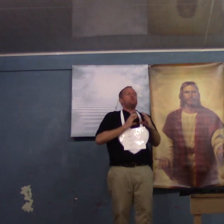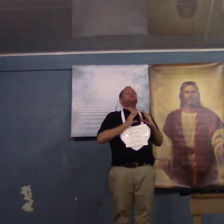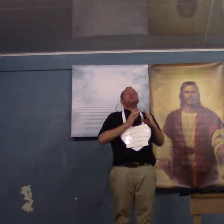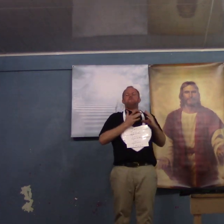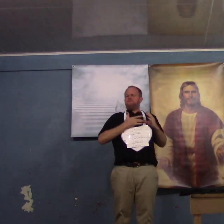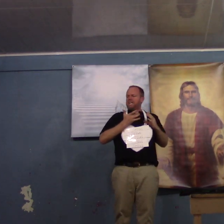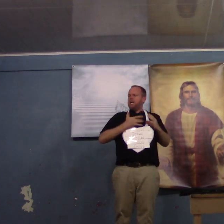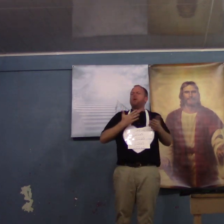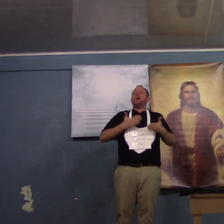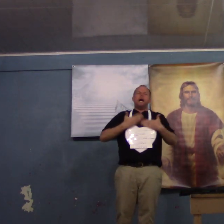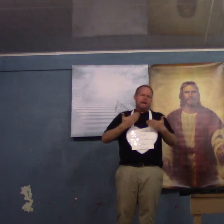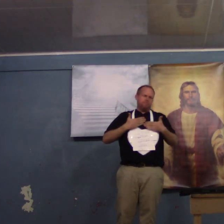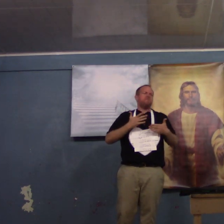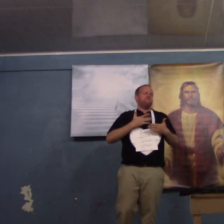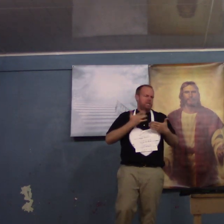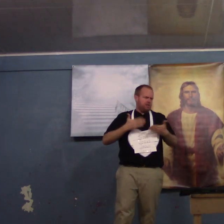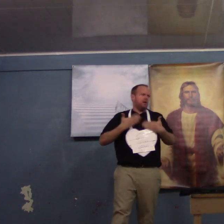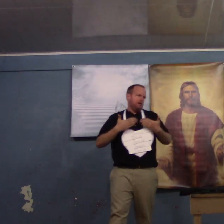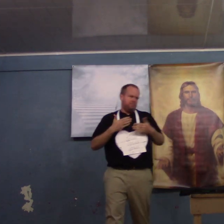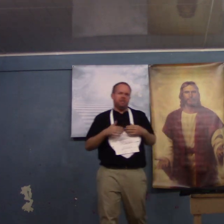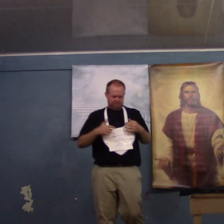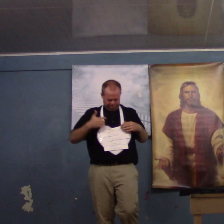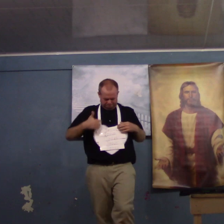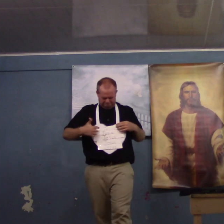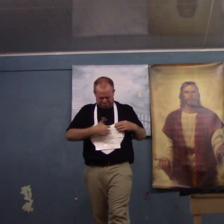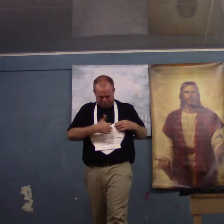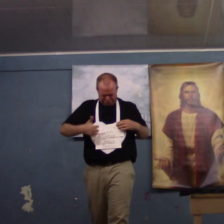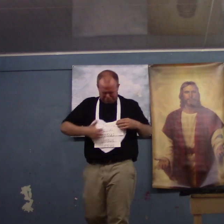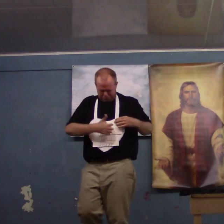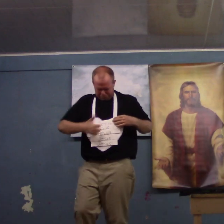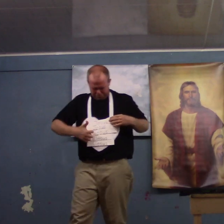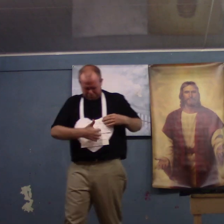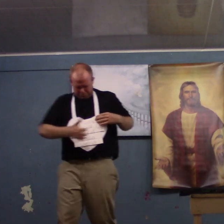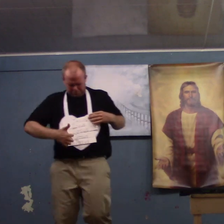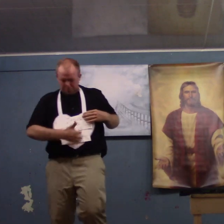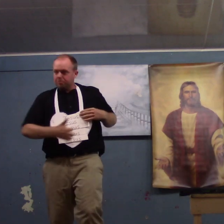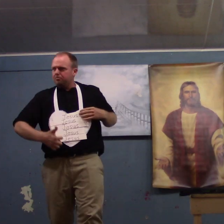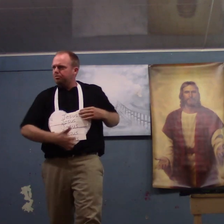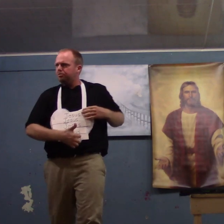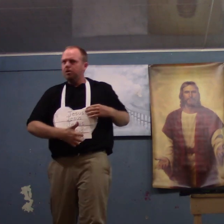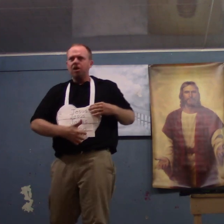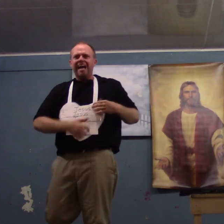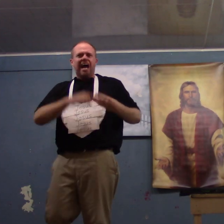is Jesus. Jesus is helping you to be happy. Jesus is giving you that feeling.